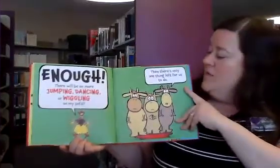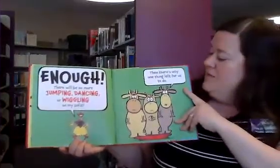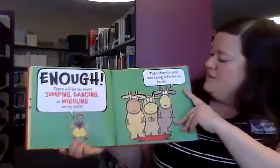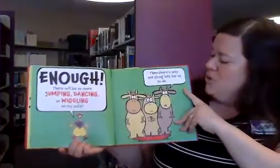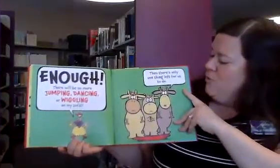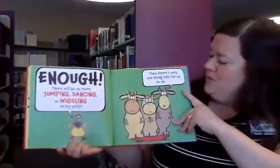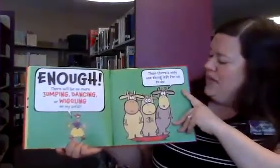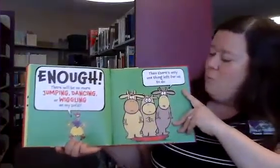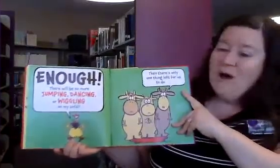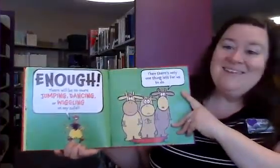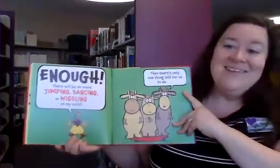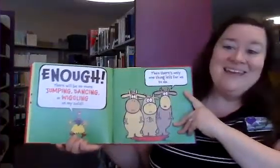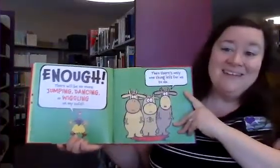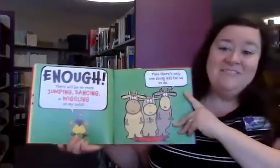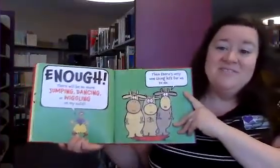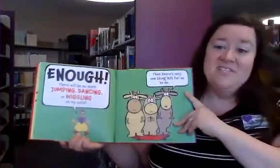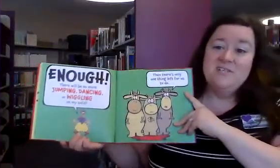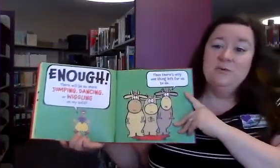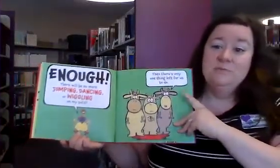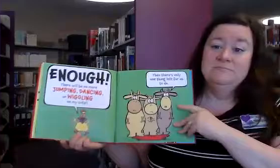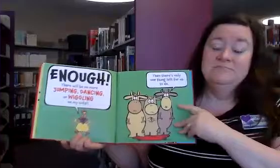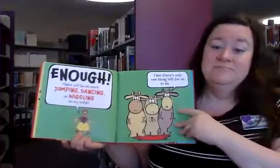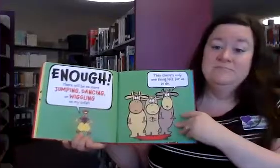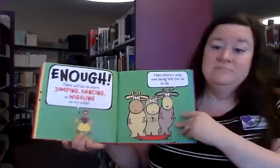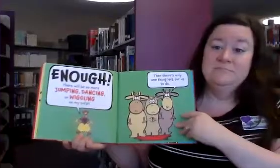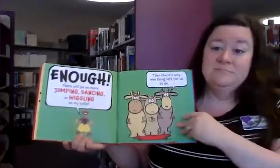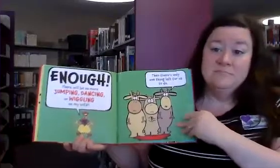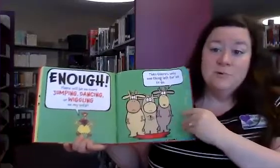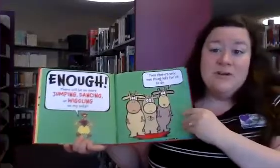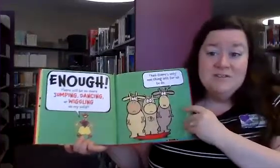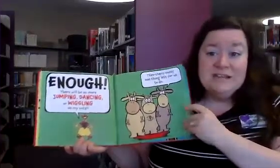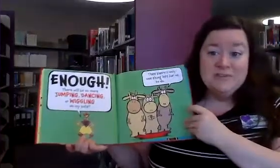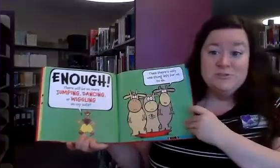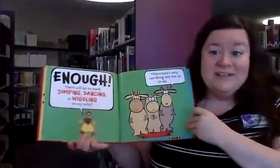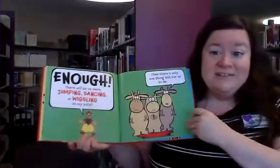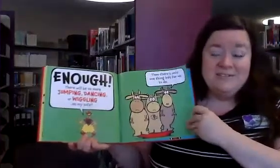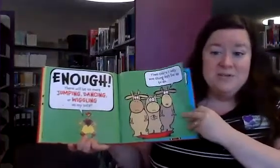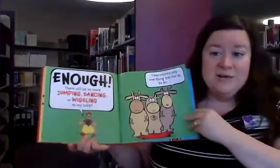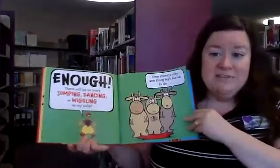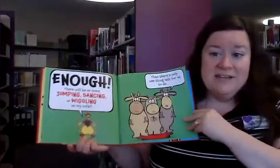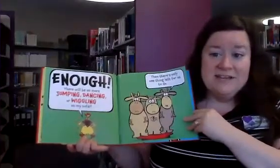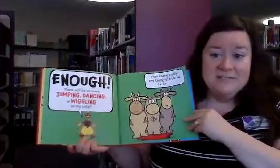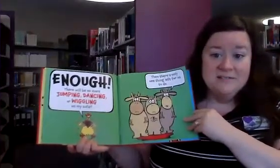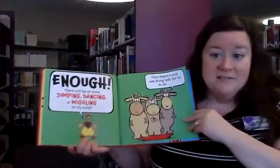Then there's only one thing left to do. What do you think? There's one thing left to do. What do you think it is?